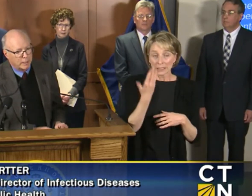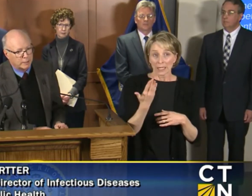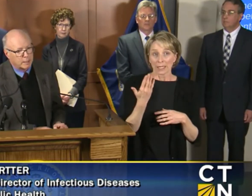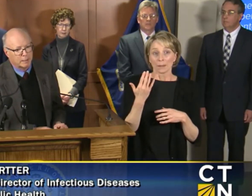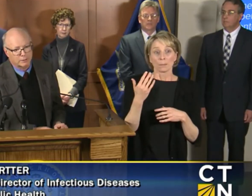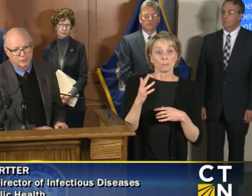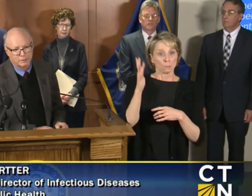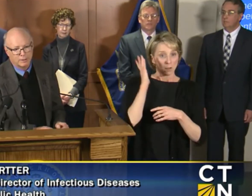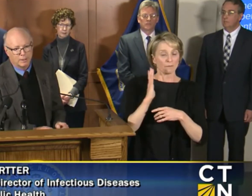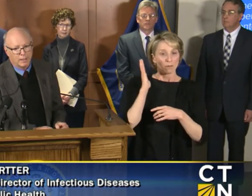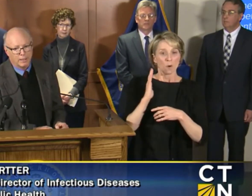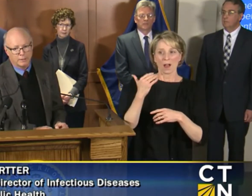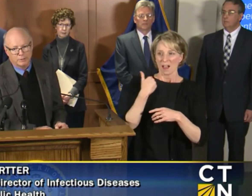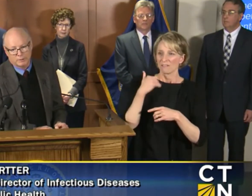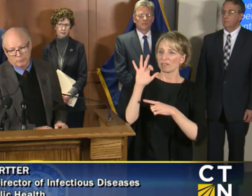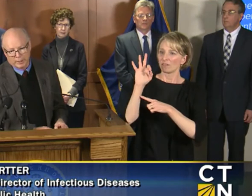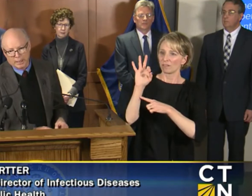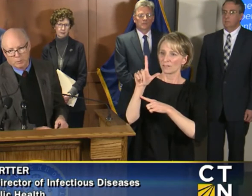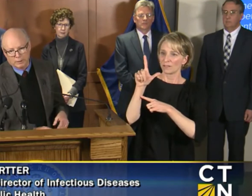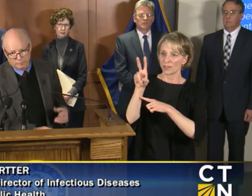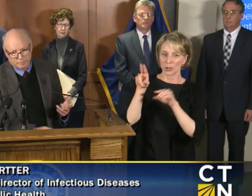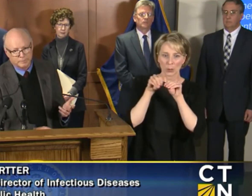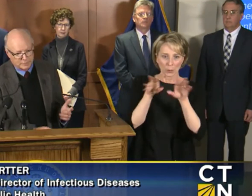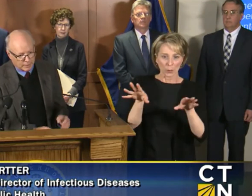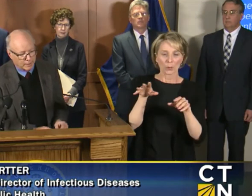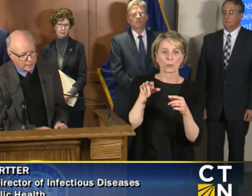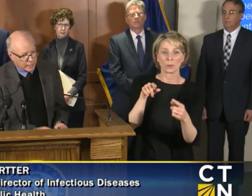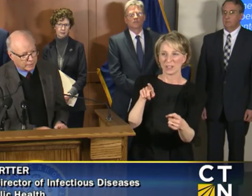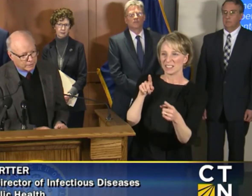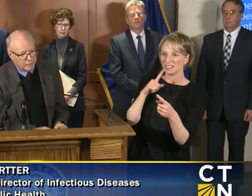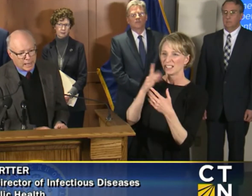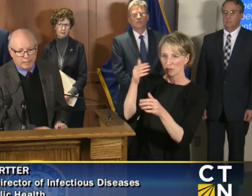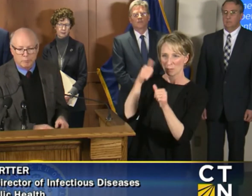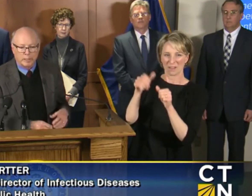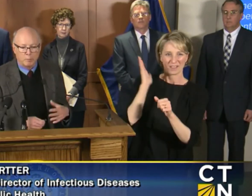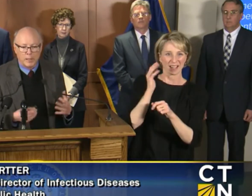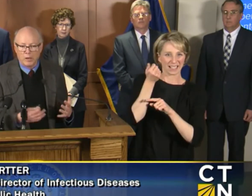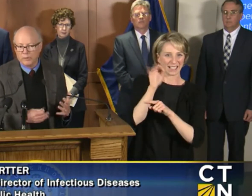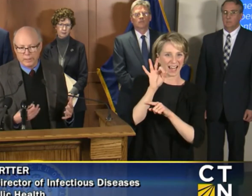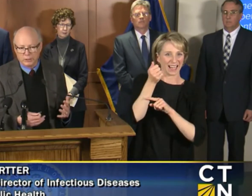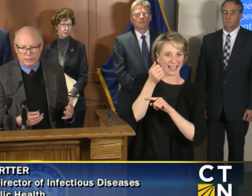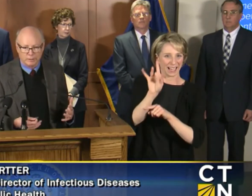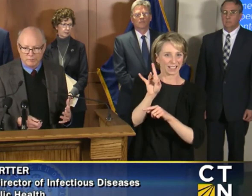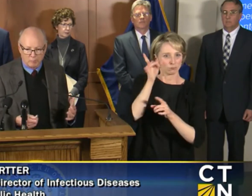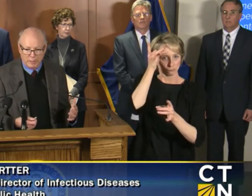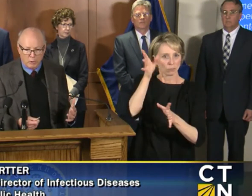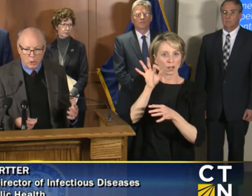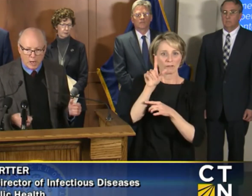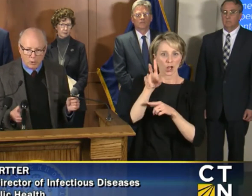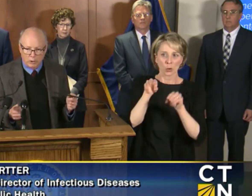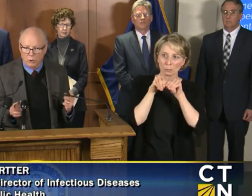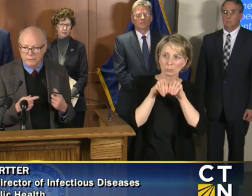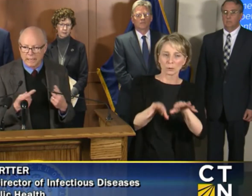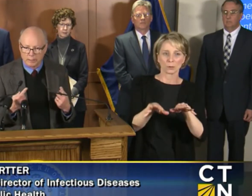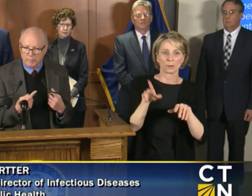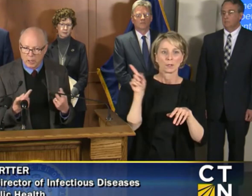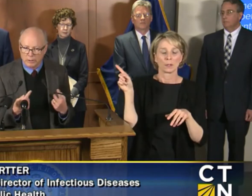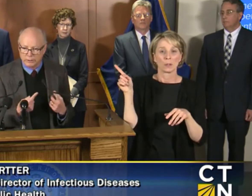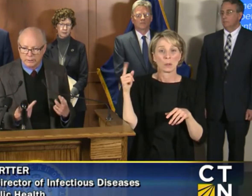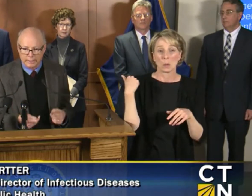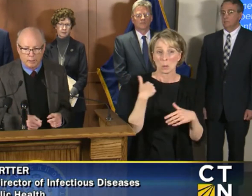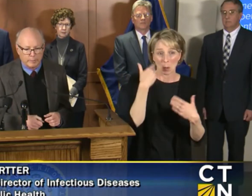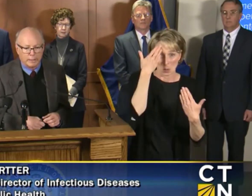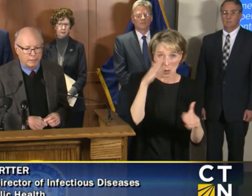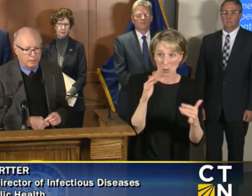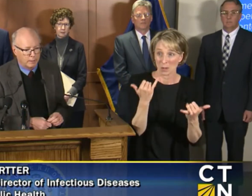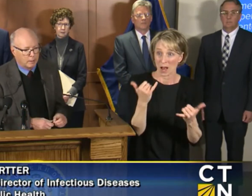influenza pandemics. And we had one. Yeah. And if we compare this to, we don't know how close that